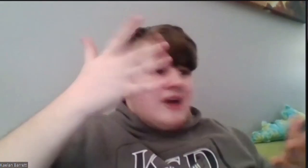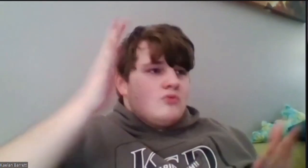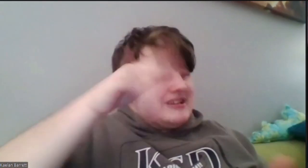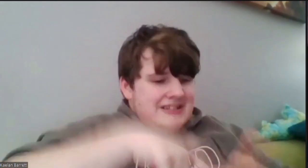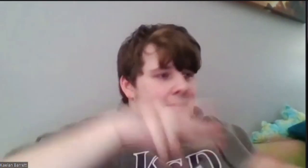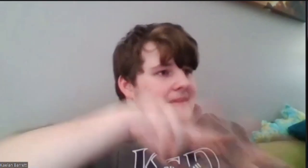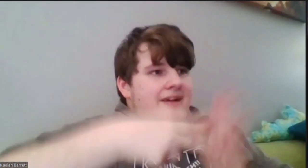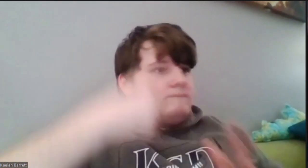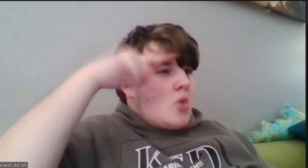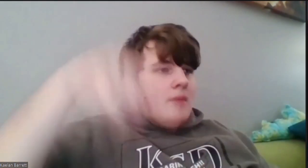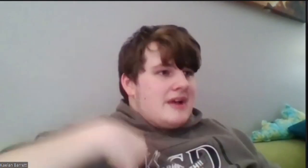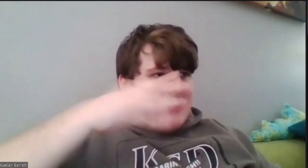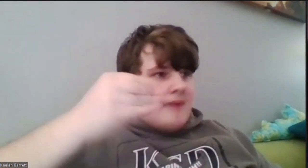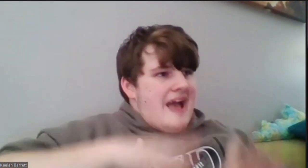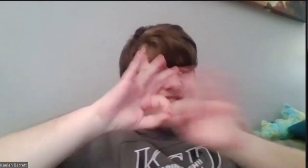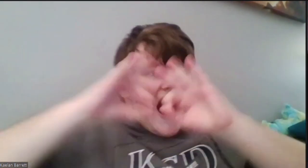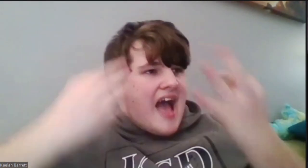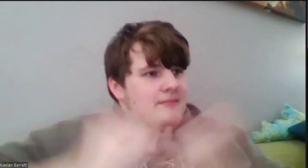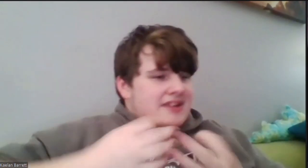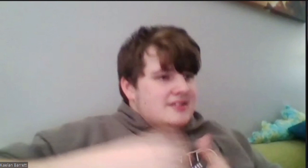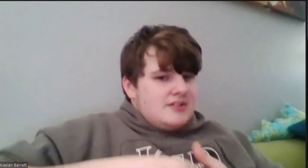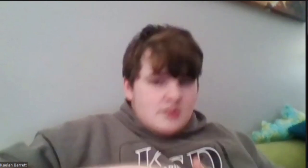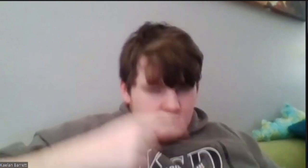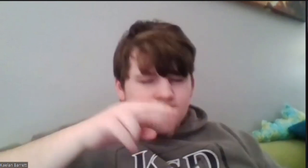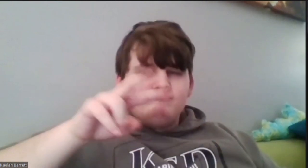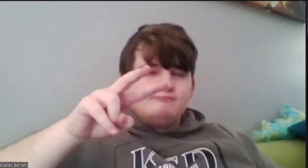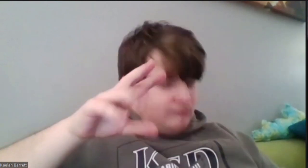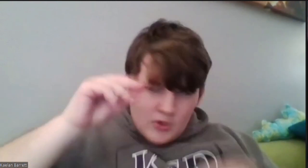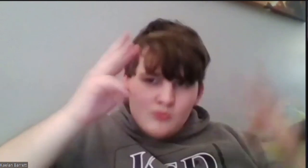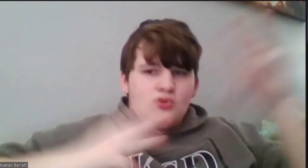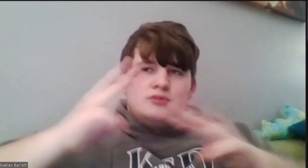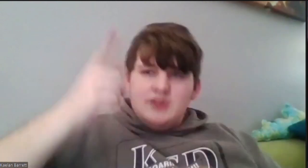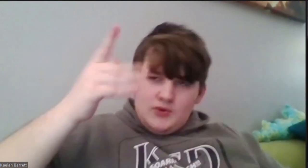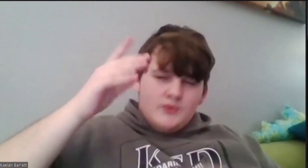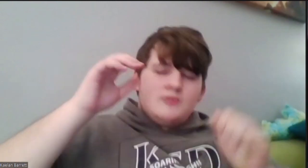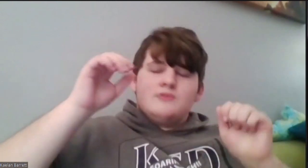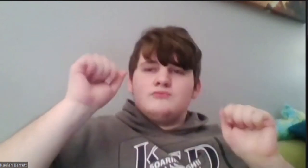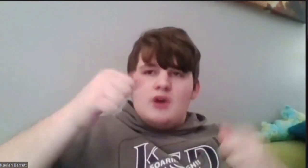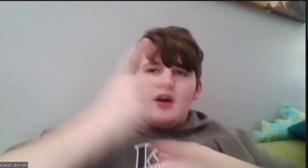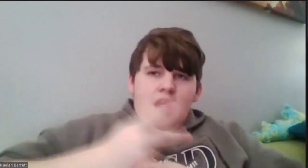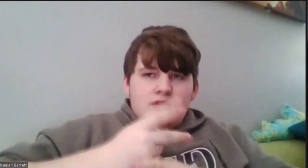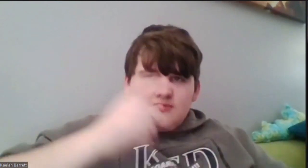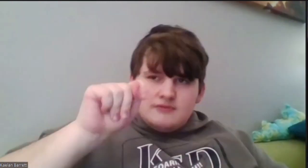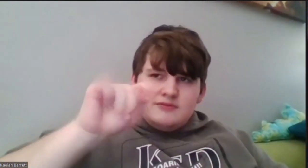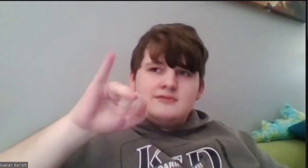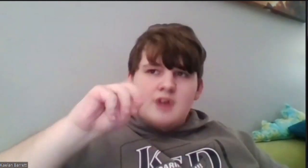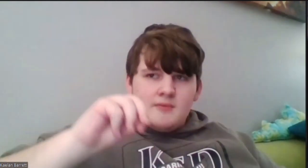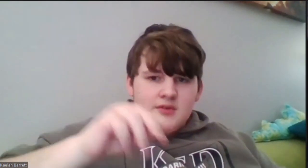His assistant says, thank you so much. You have no idea what this will do for me and my family. He says, don't worry. Take